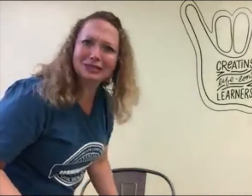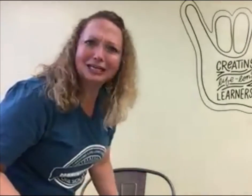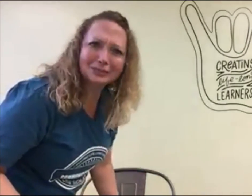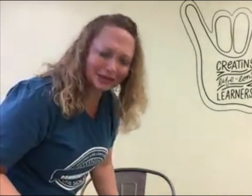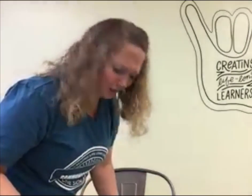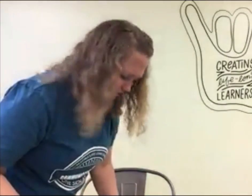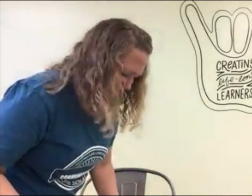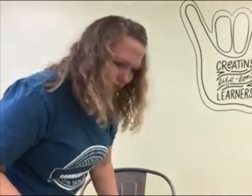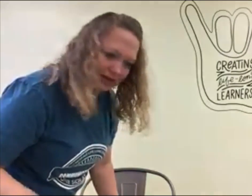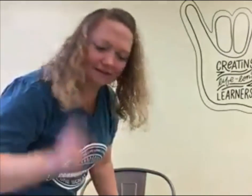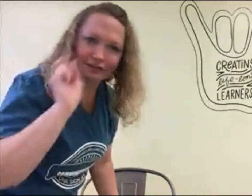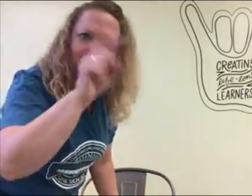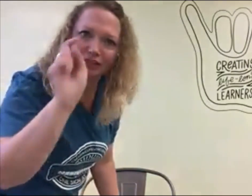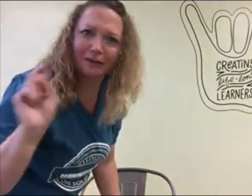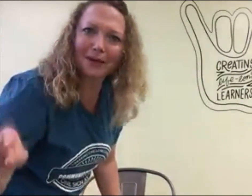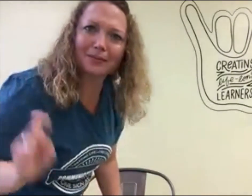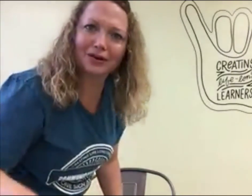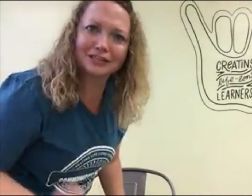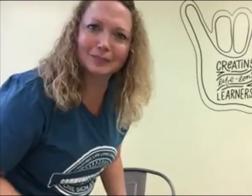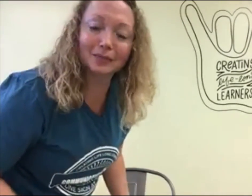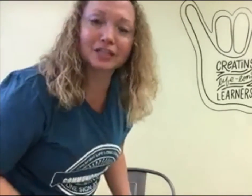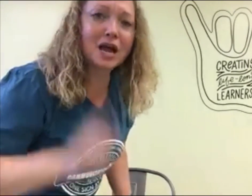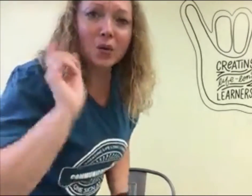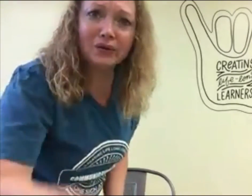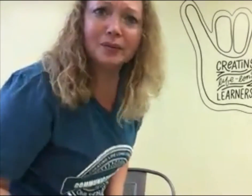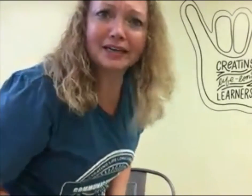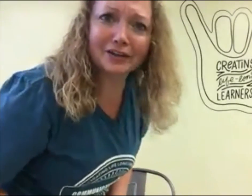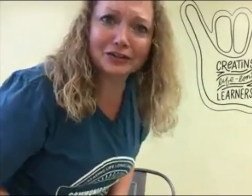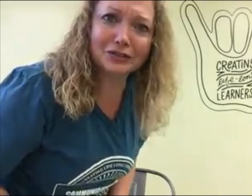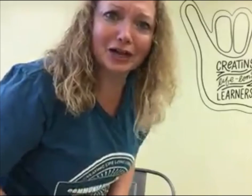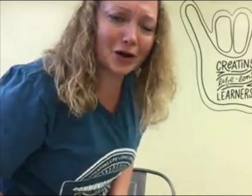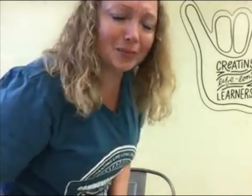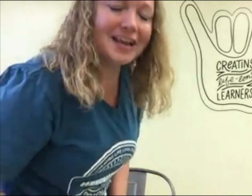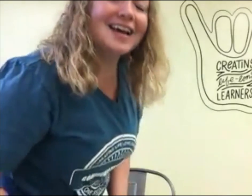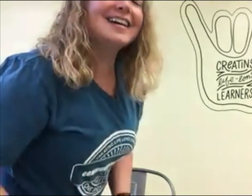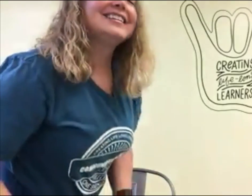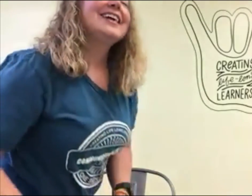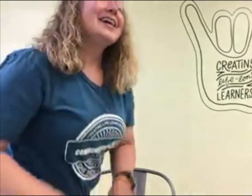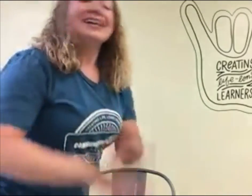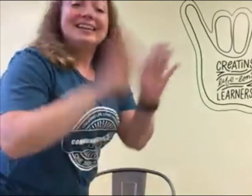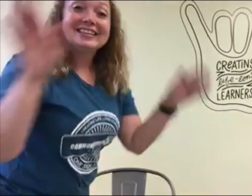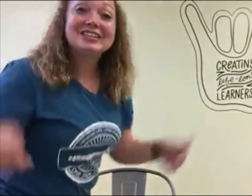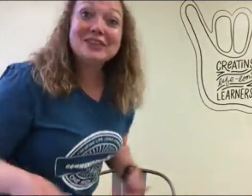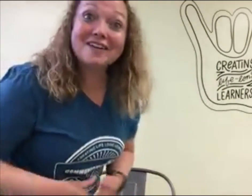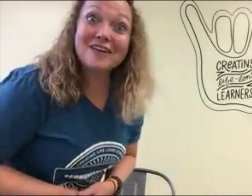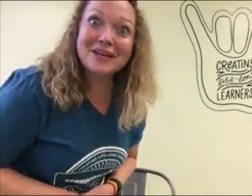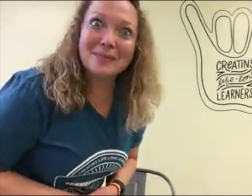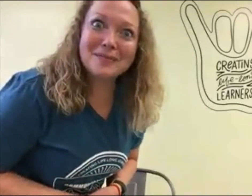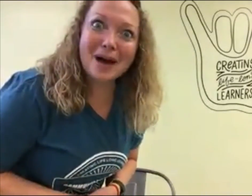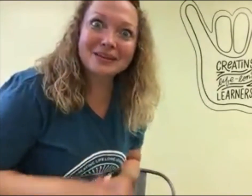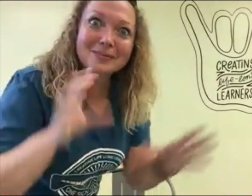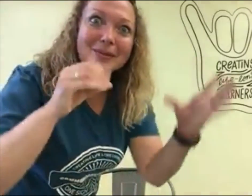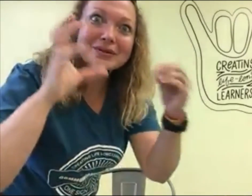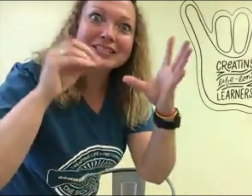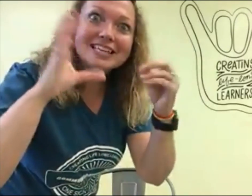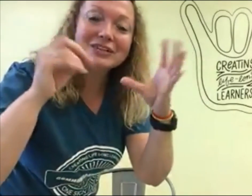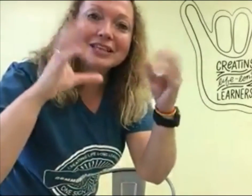with me. You would have so much fun popping all these bubbles. We will be together soon, I hope. Did you have fun popping the bubbles? Can you say